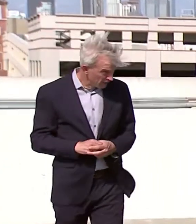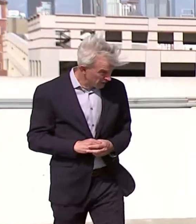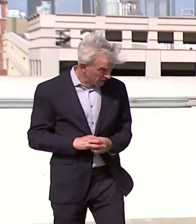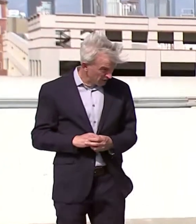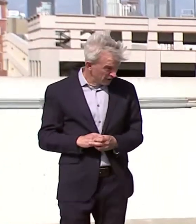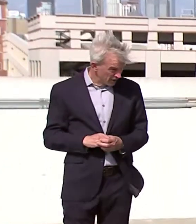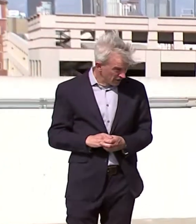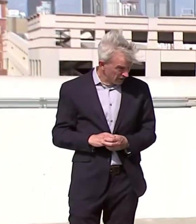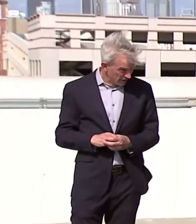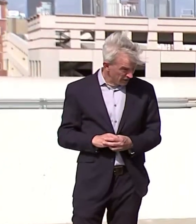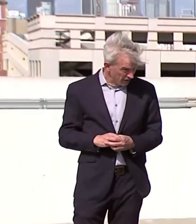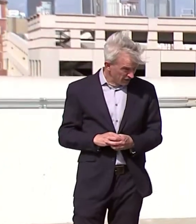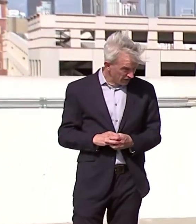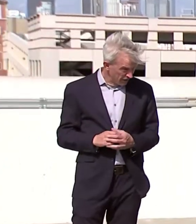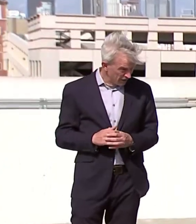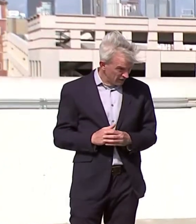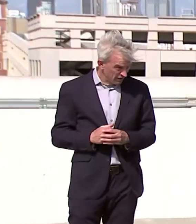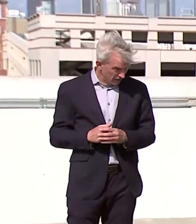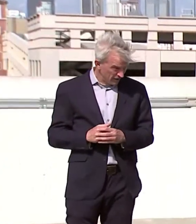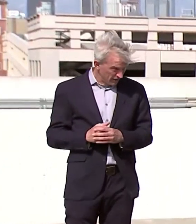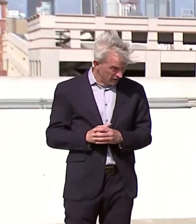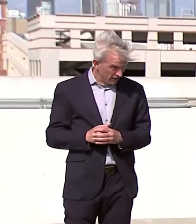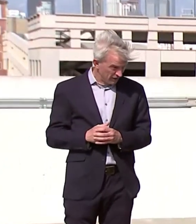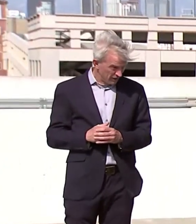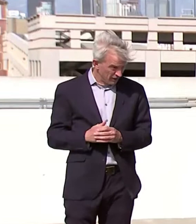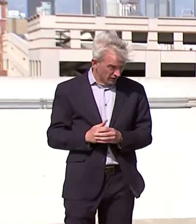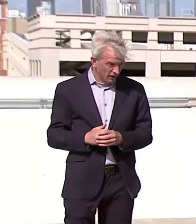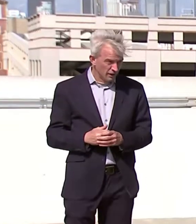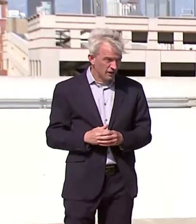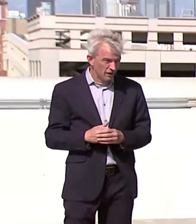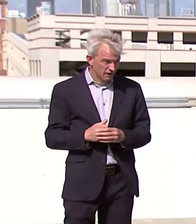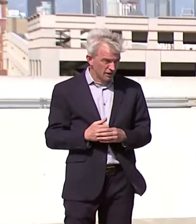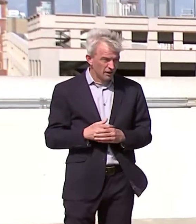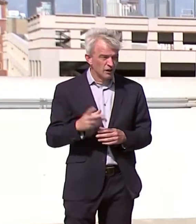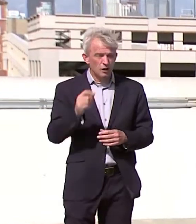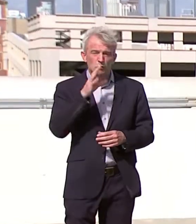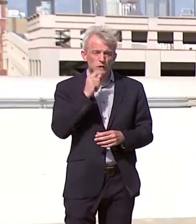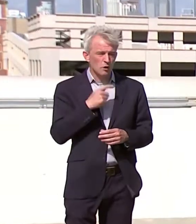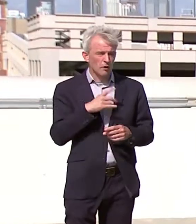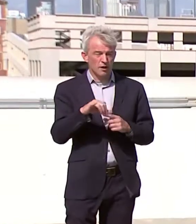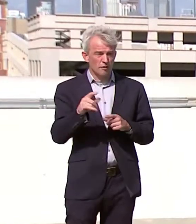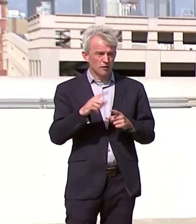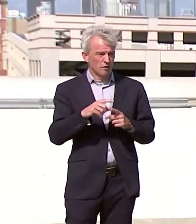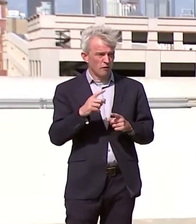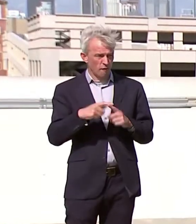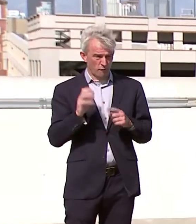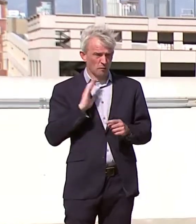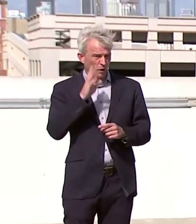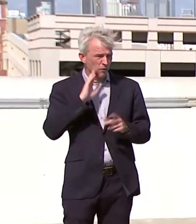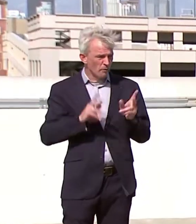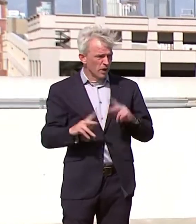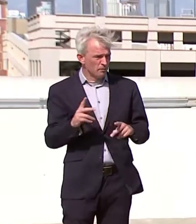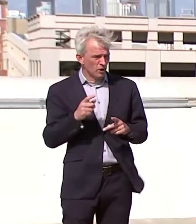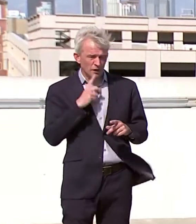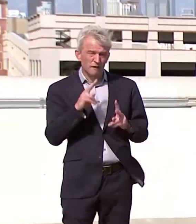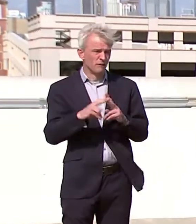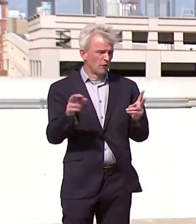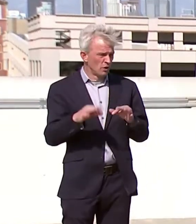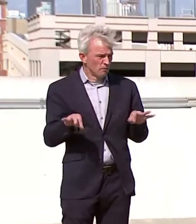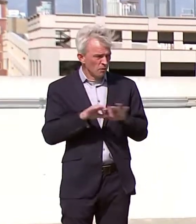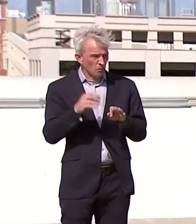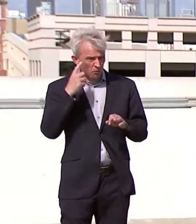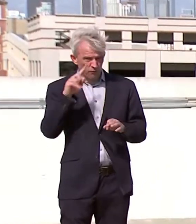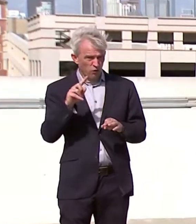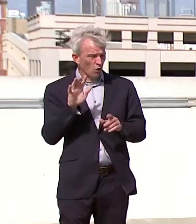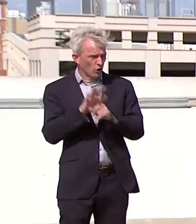favor, agarren este. Es muy importante para la familia. Dios te bendiga a todos. And forgive me for interrupting,